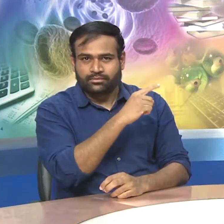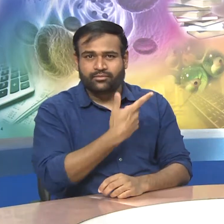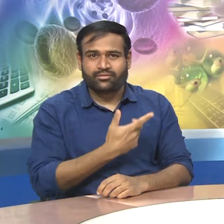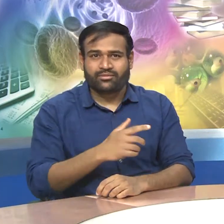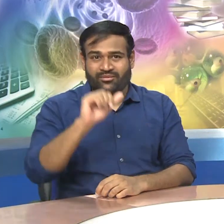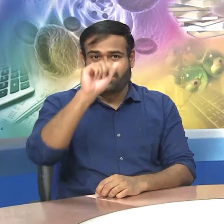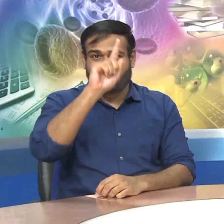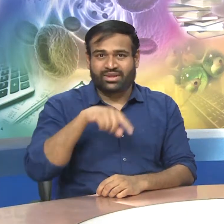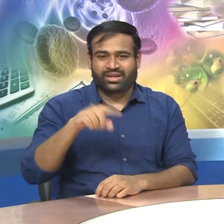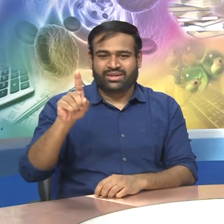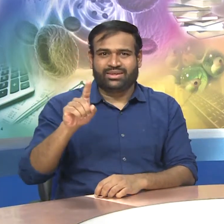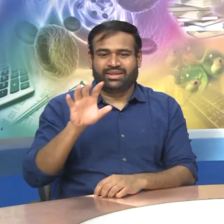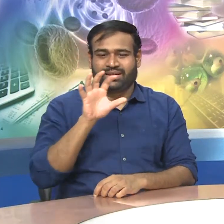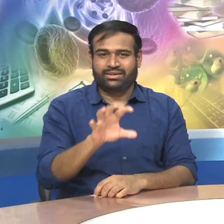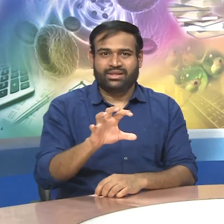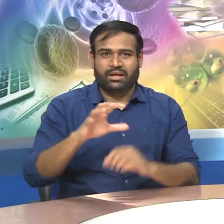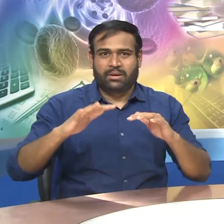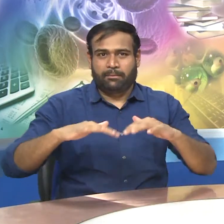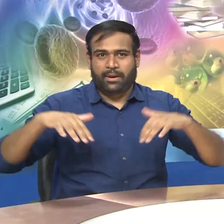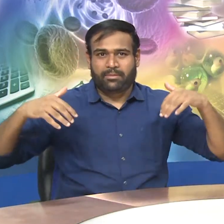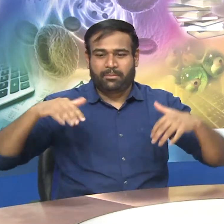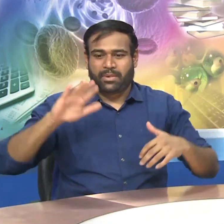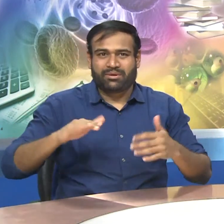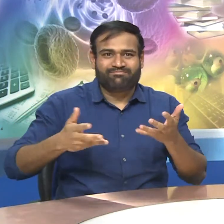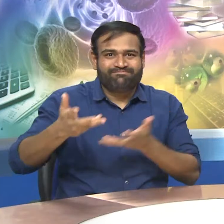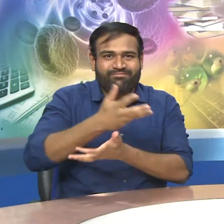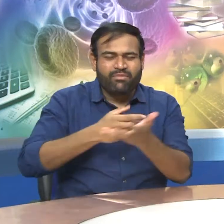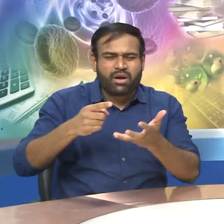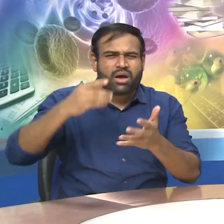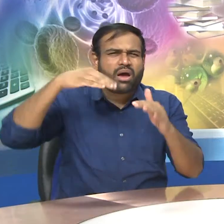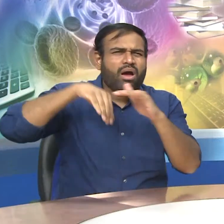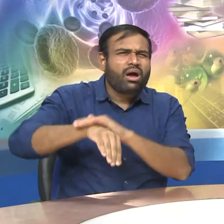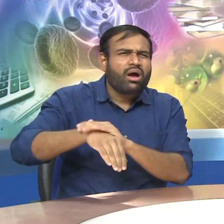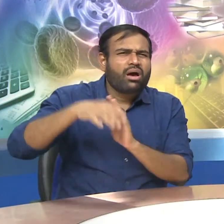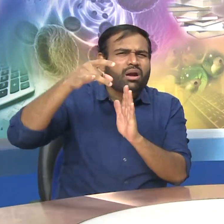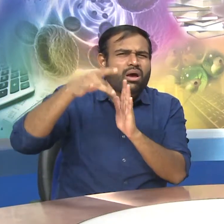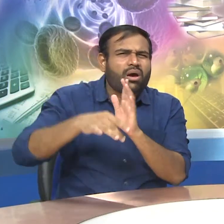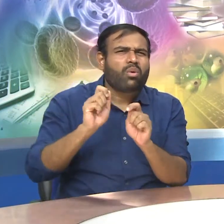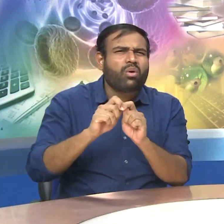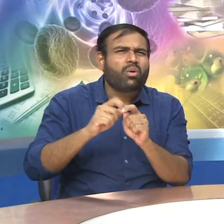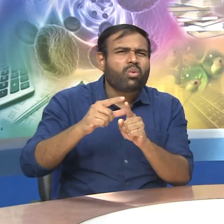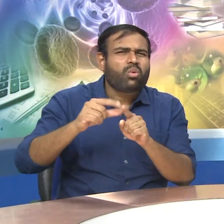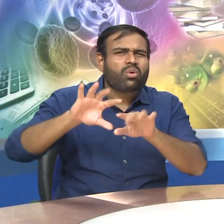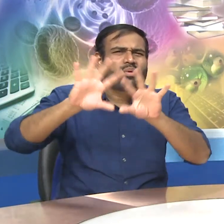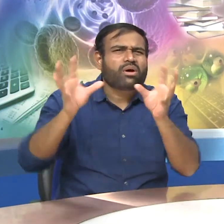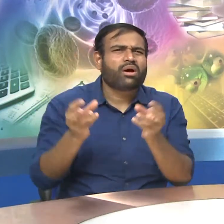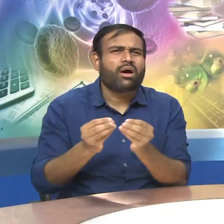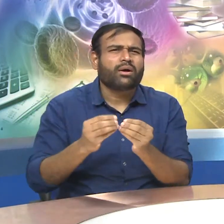Now new 14.1 composition of the state legislature.